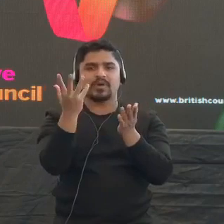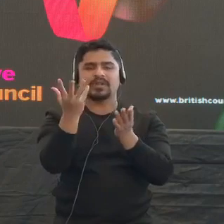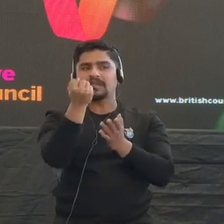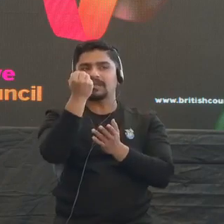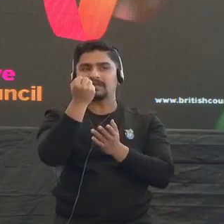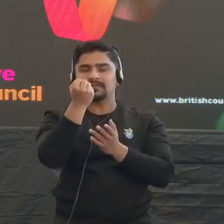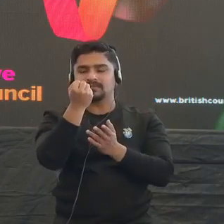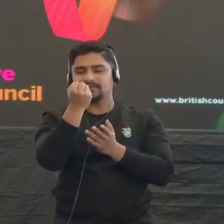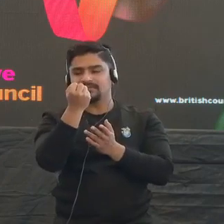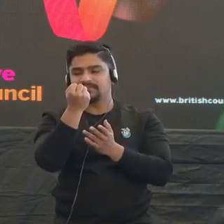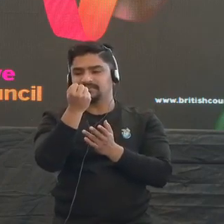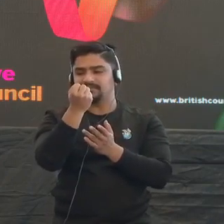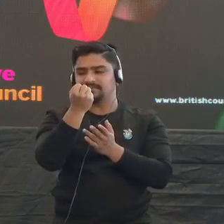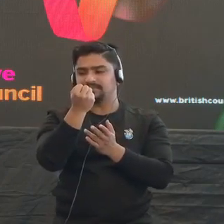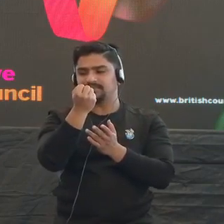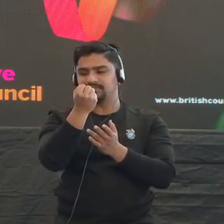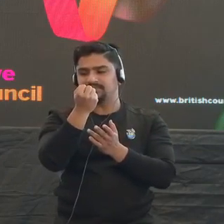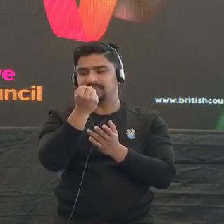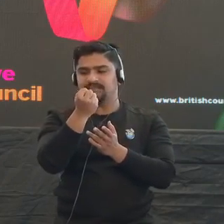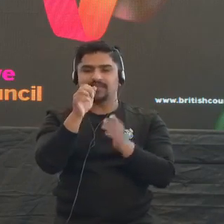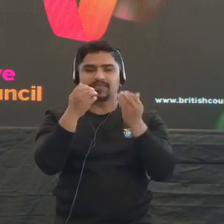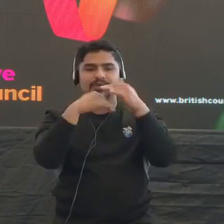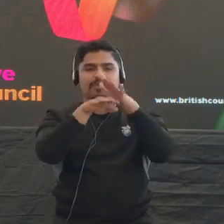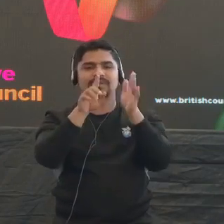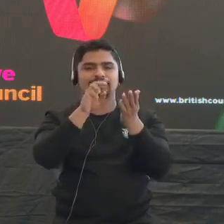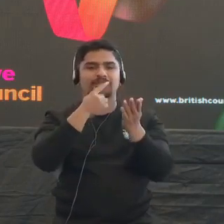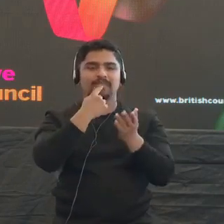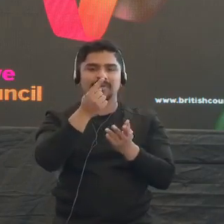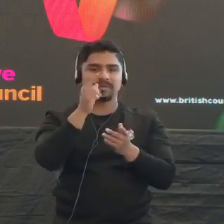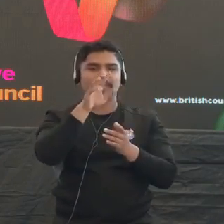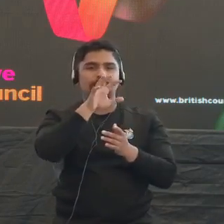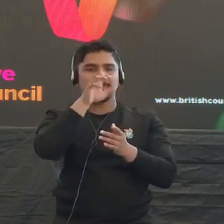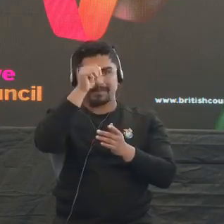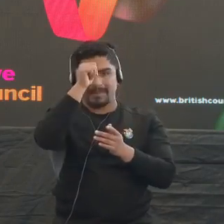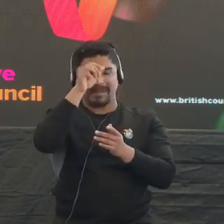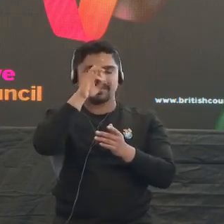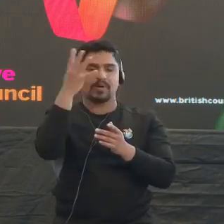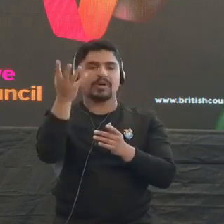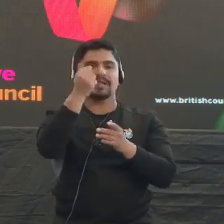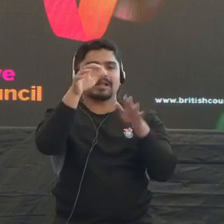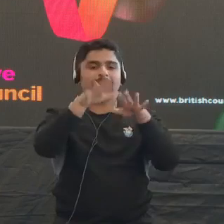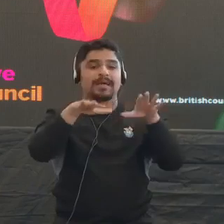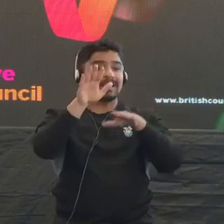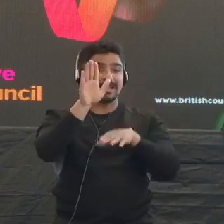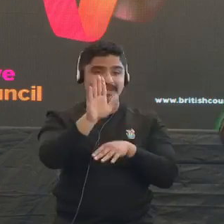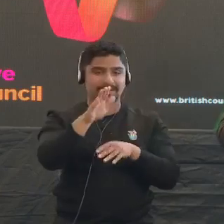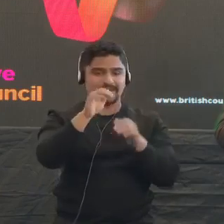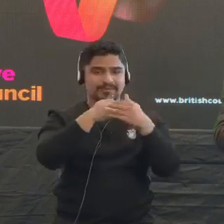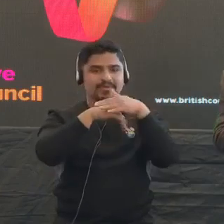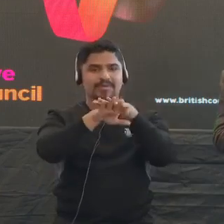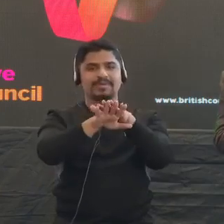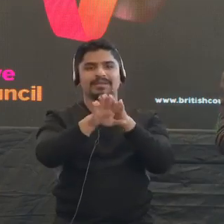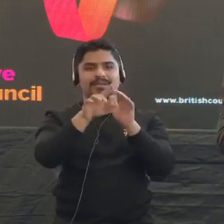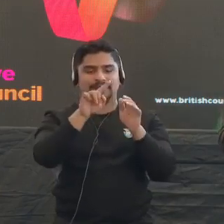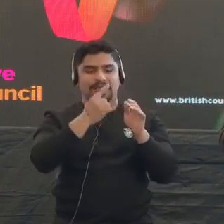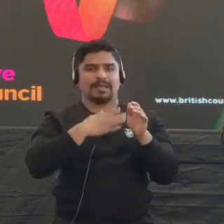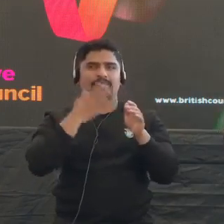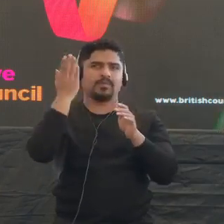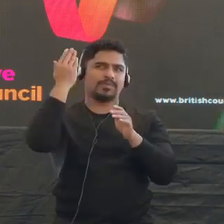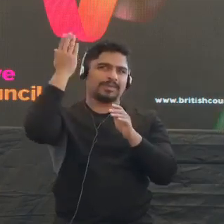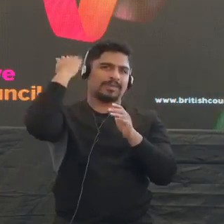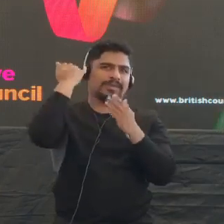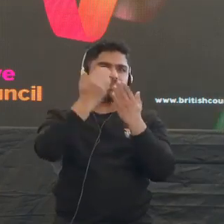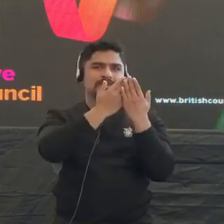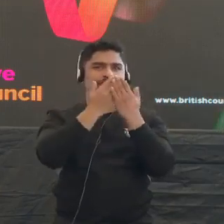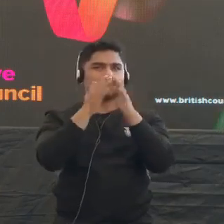is right-based. So inclusion in our mainstream society became